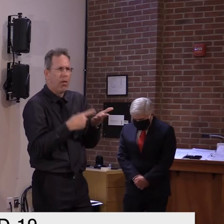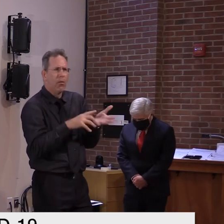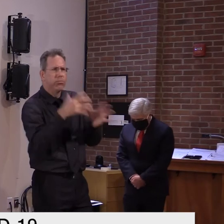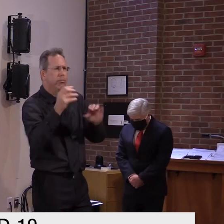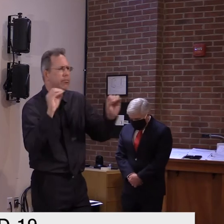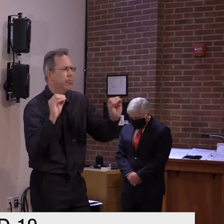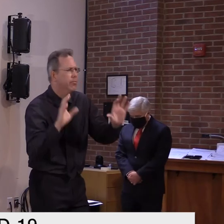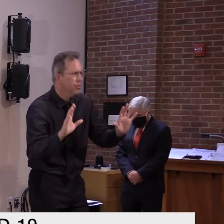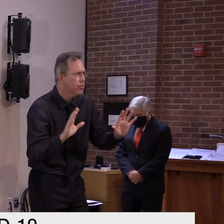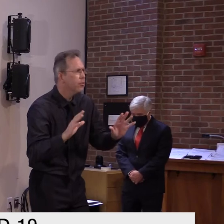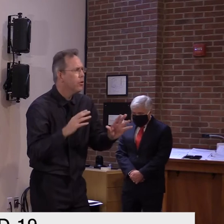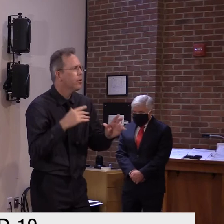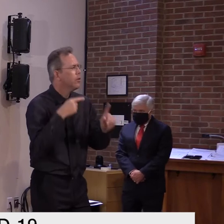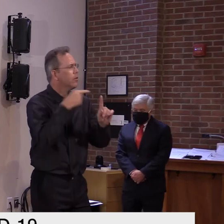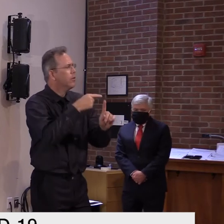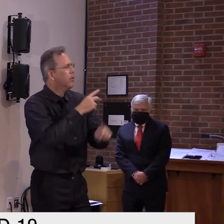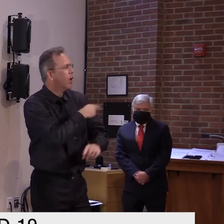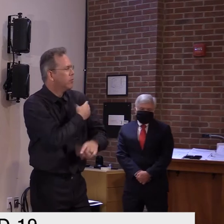Thank you.